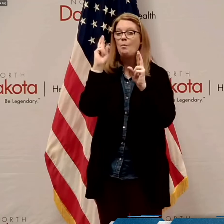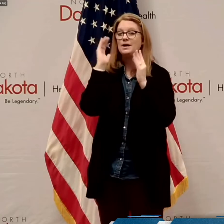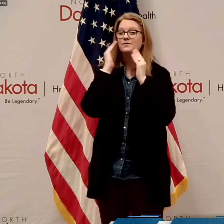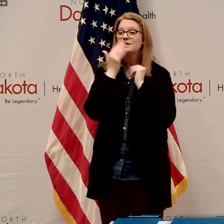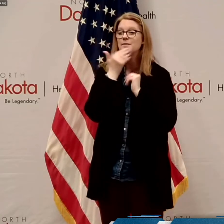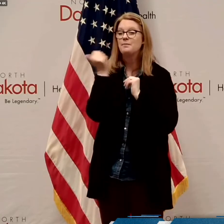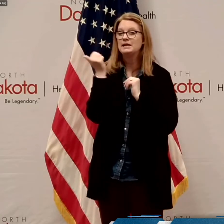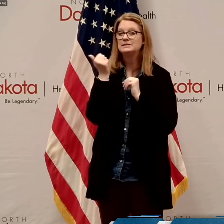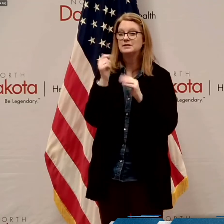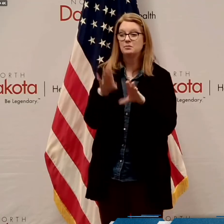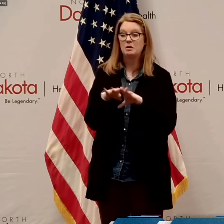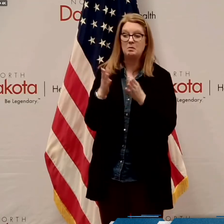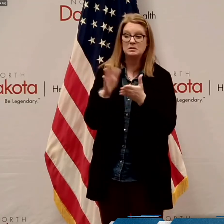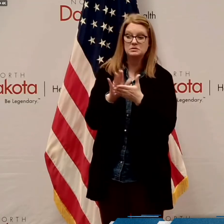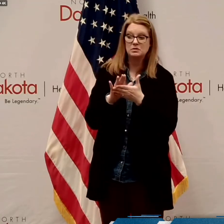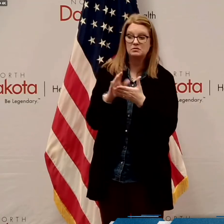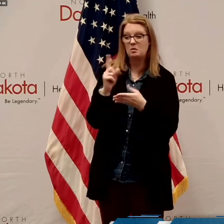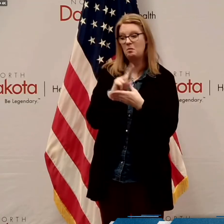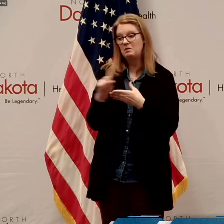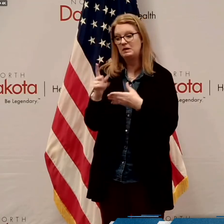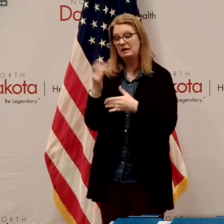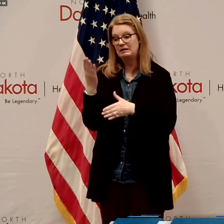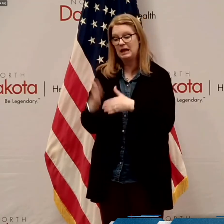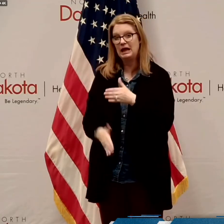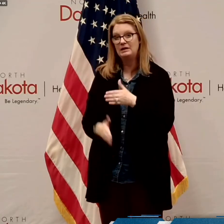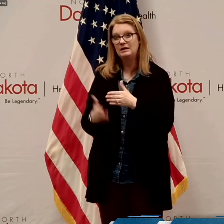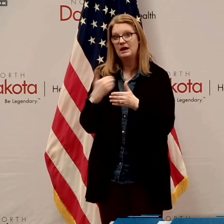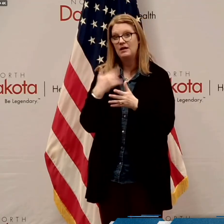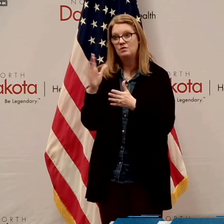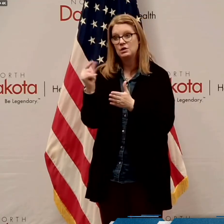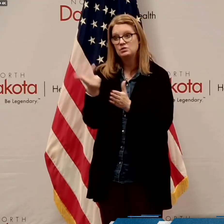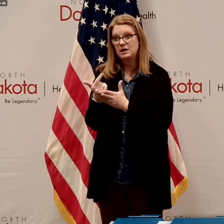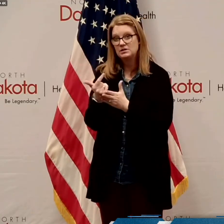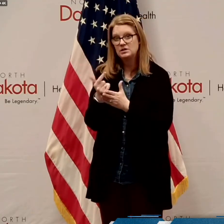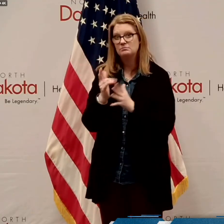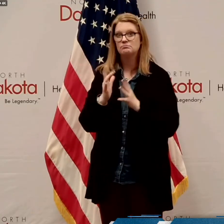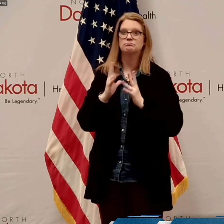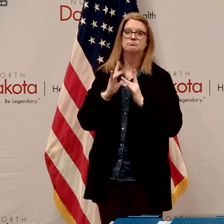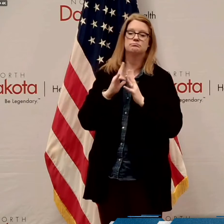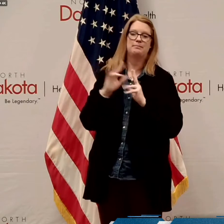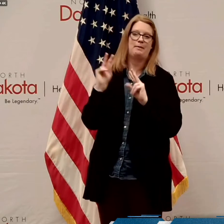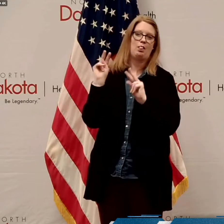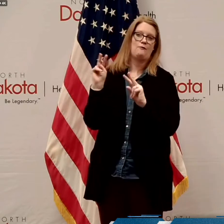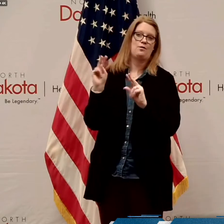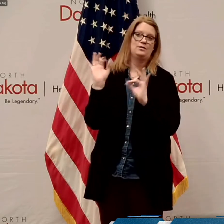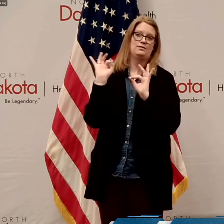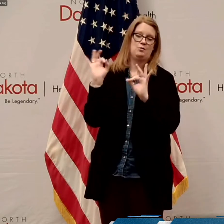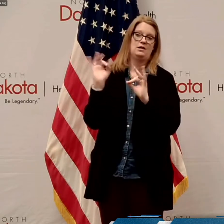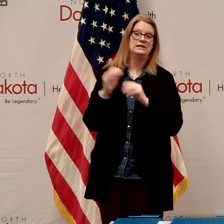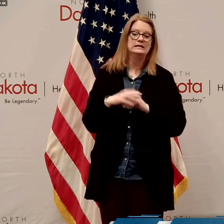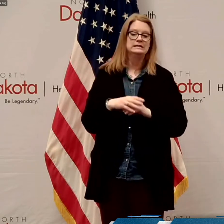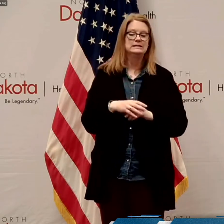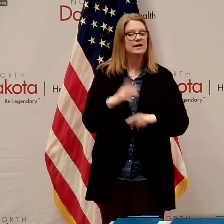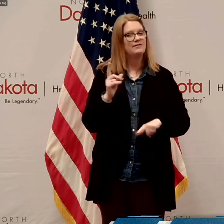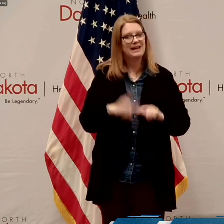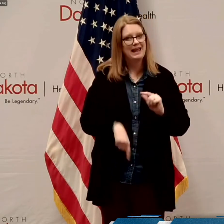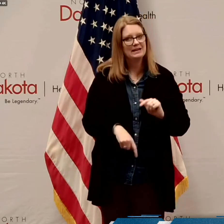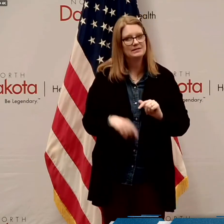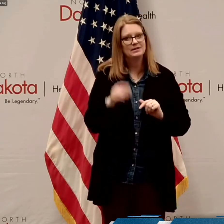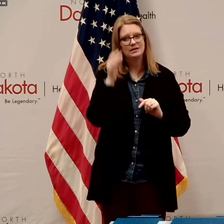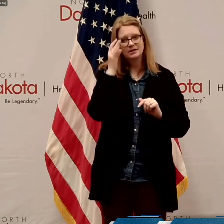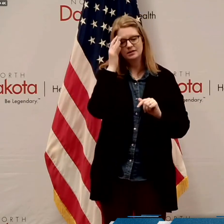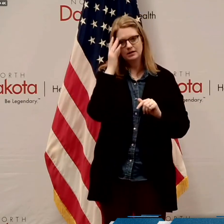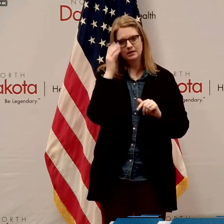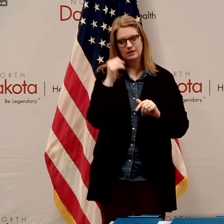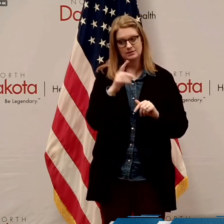Could you get back into school for a week at the end and hold graduation? That'd be pretty exciting and something to look forward to. If that can happen, and there's a real chance